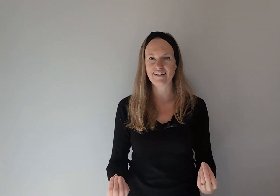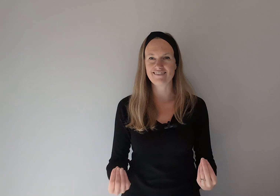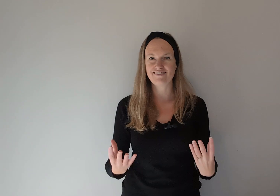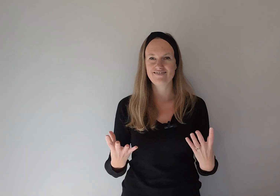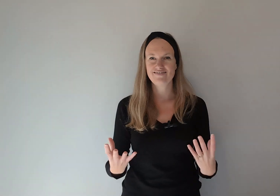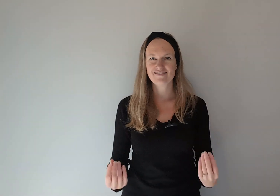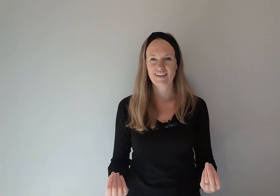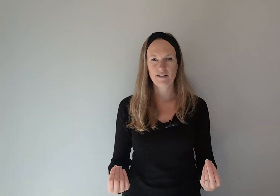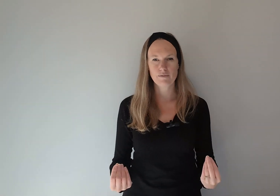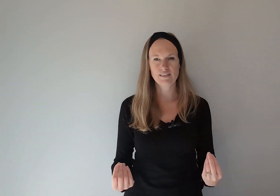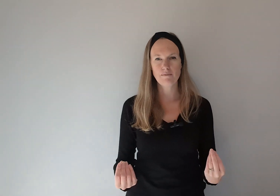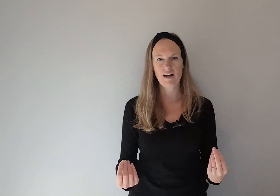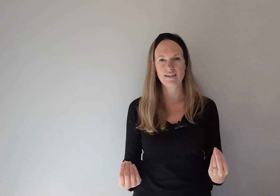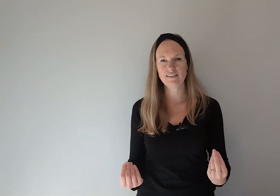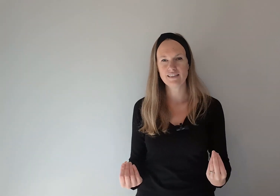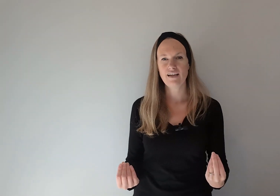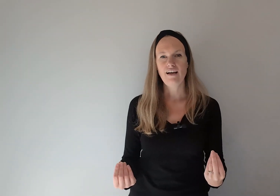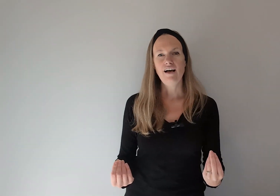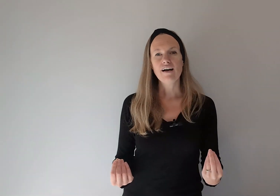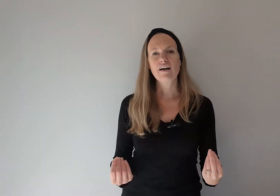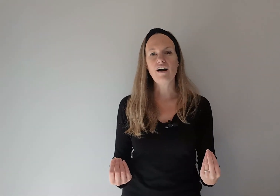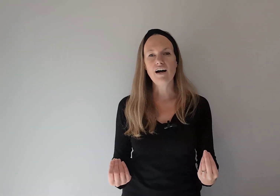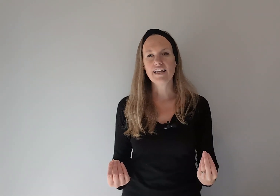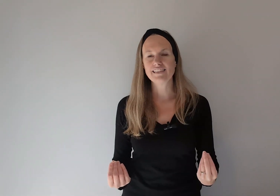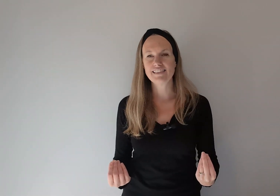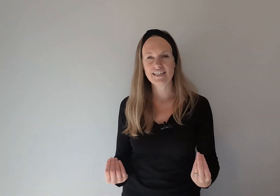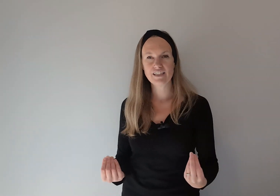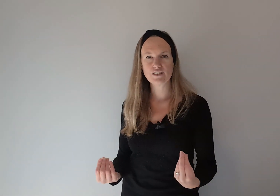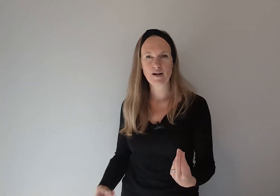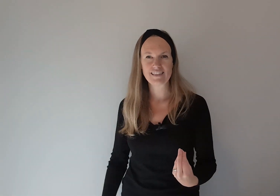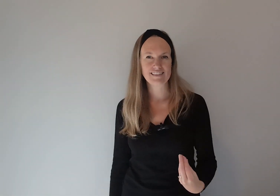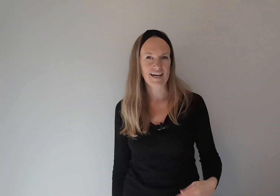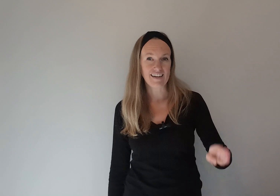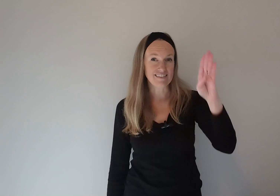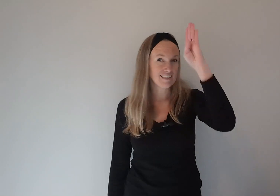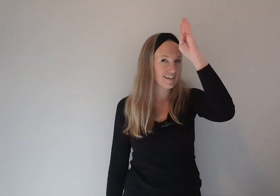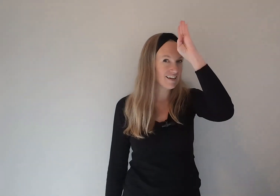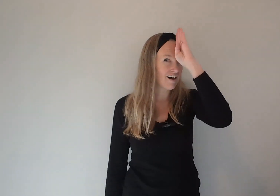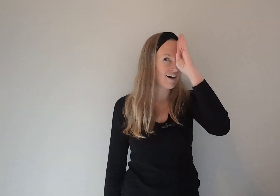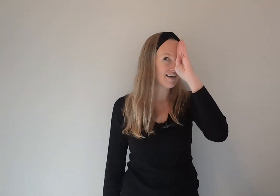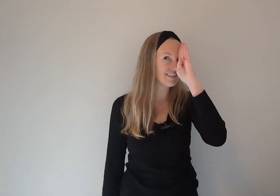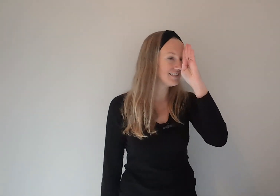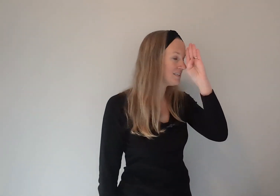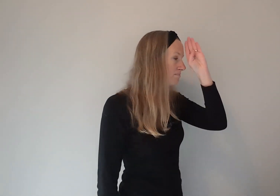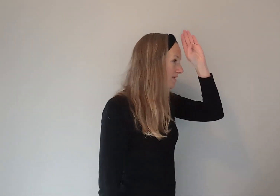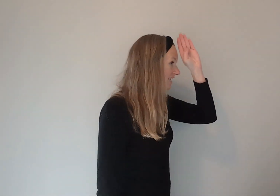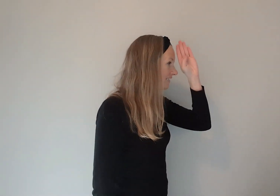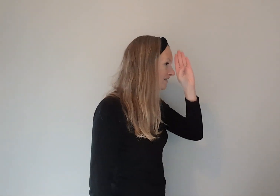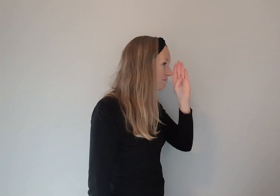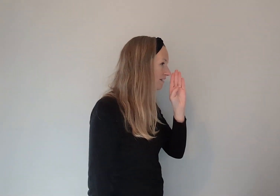down. Mercy, mild. God and sinners reconciled. God is just a B down the middle of